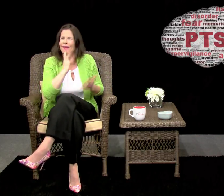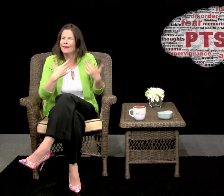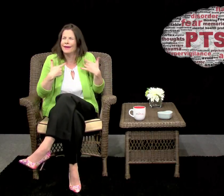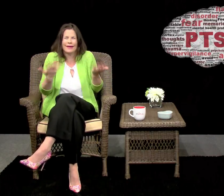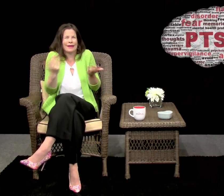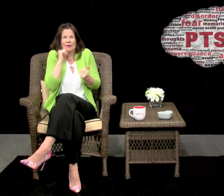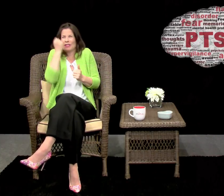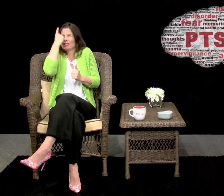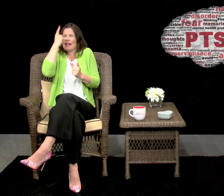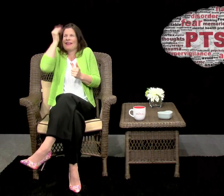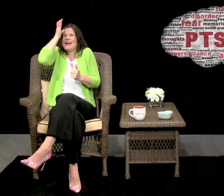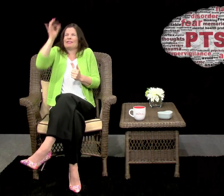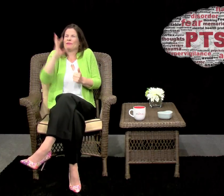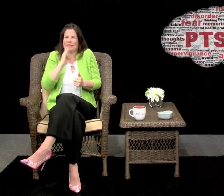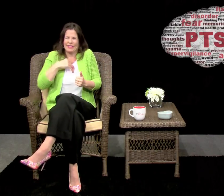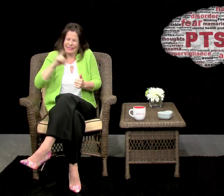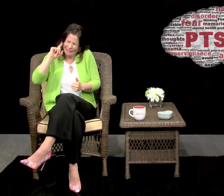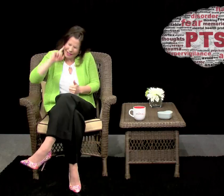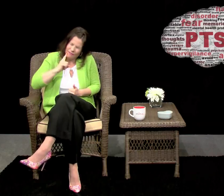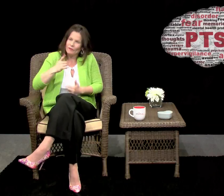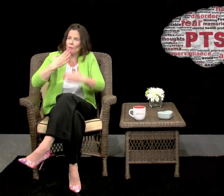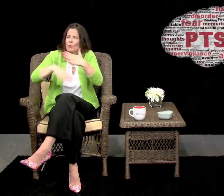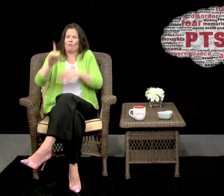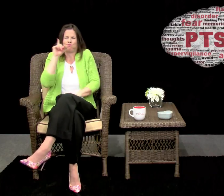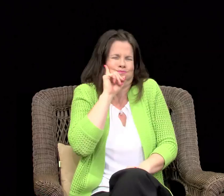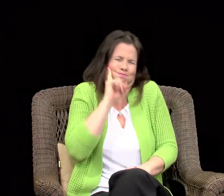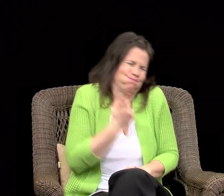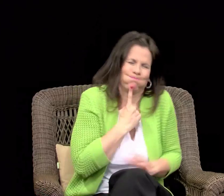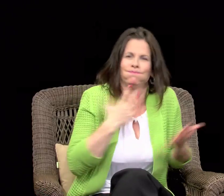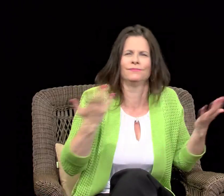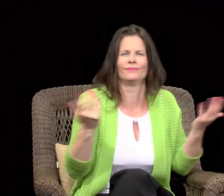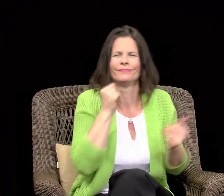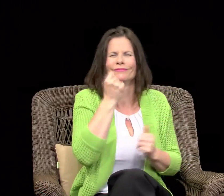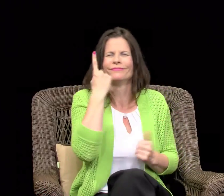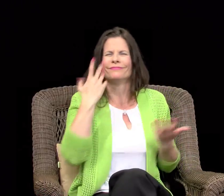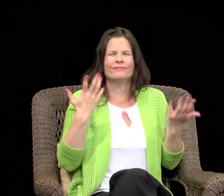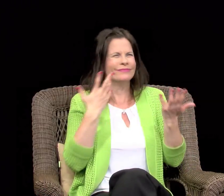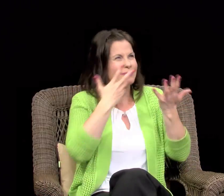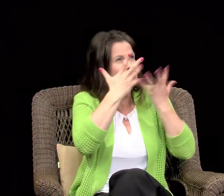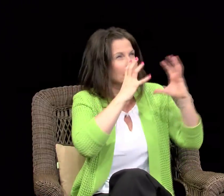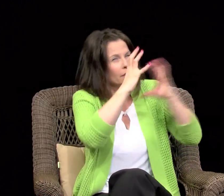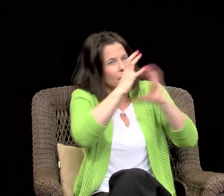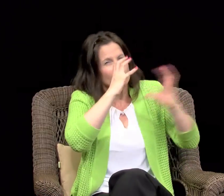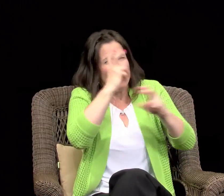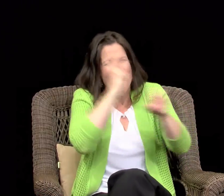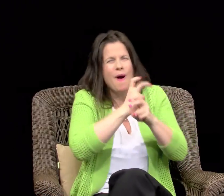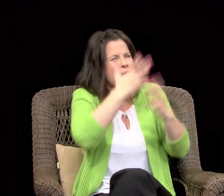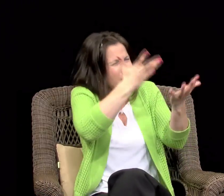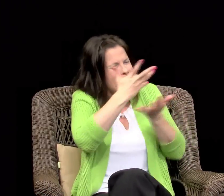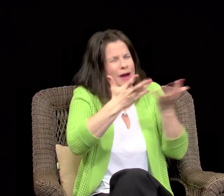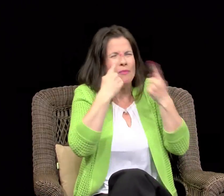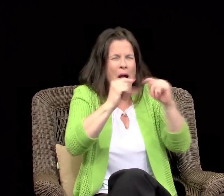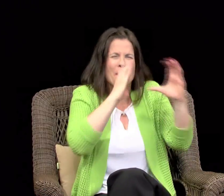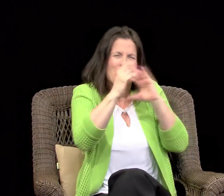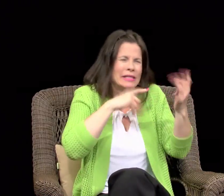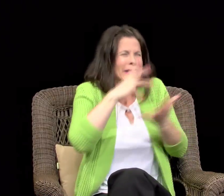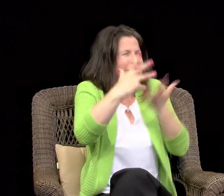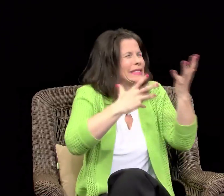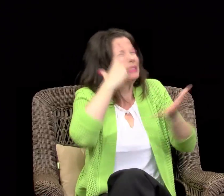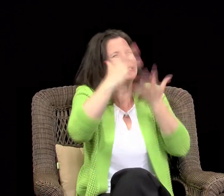to communicate with my mom, and I couldn't speak and I couldn't understand. I'm deaf. I was born deaf. And I couldn't understand, and the communication was really hard. We